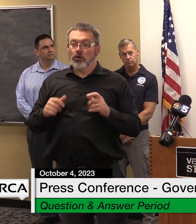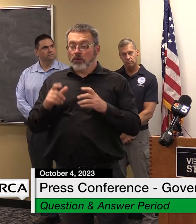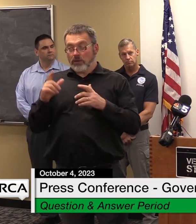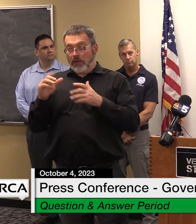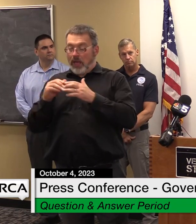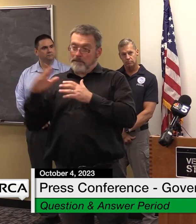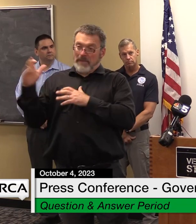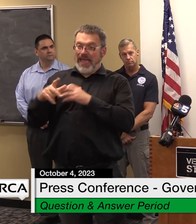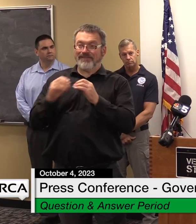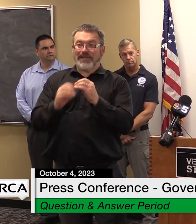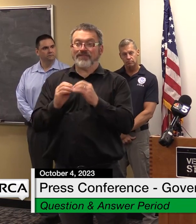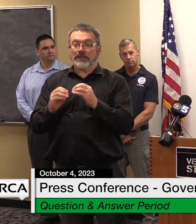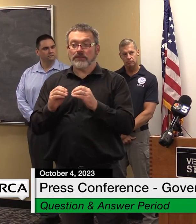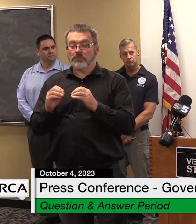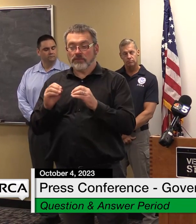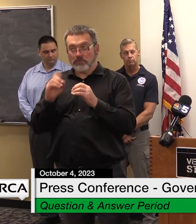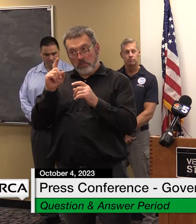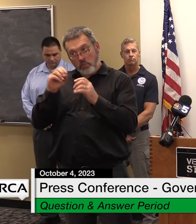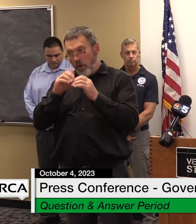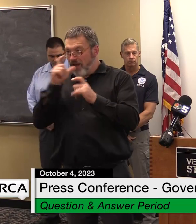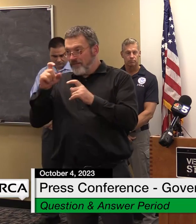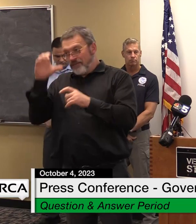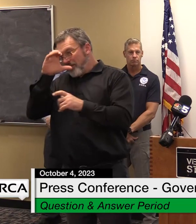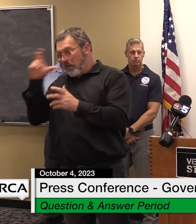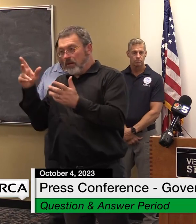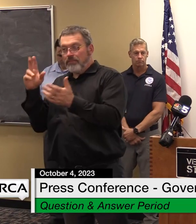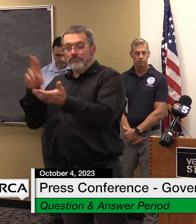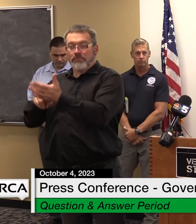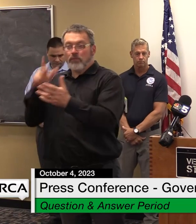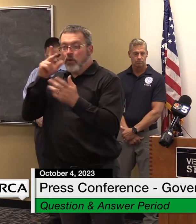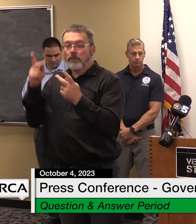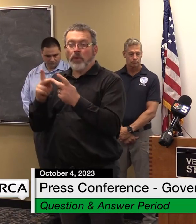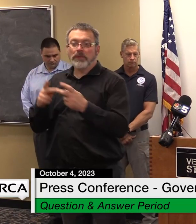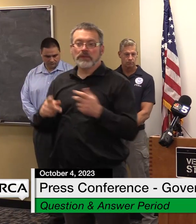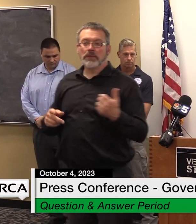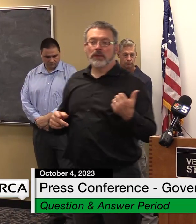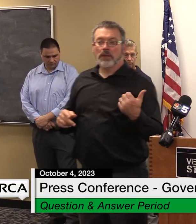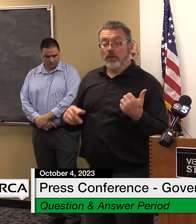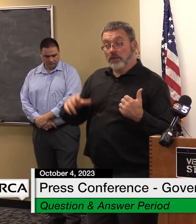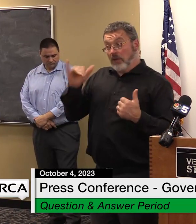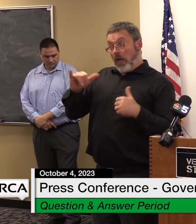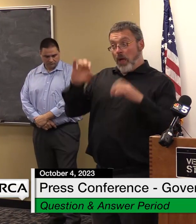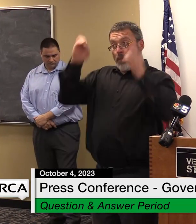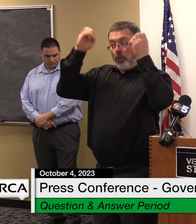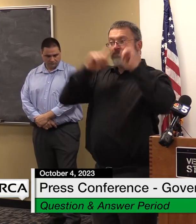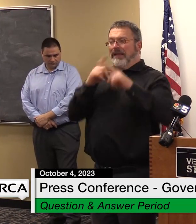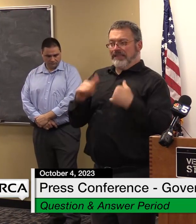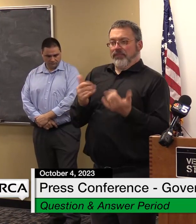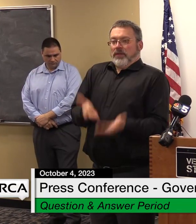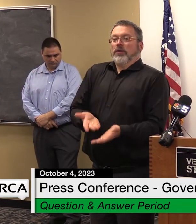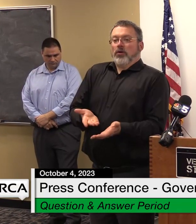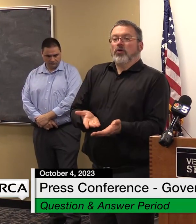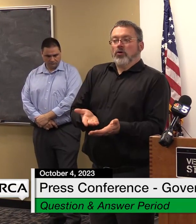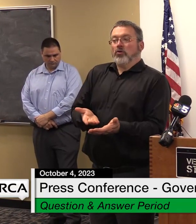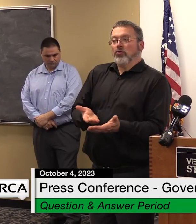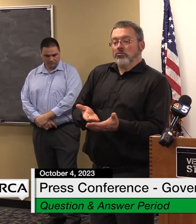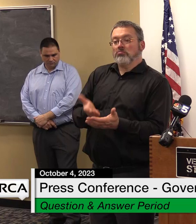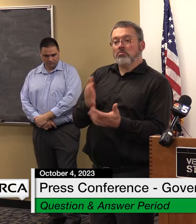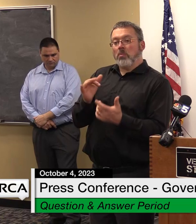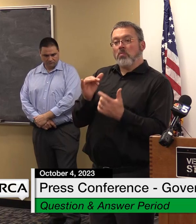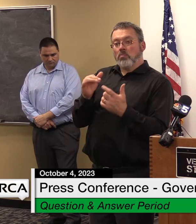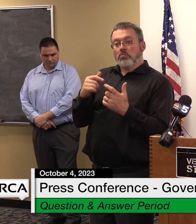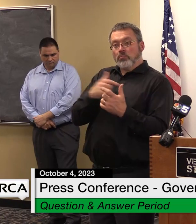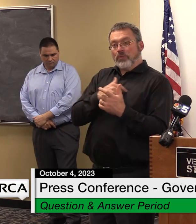or without anything like that? We'll do whatever. The emergency order is still in place, right, and we still have the ability to waive